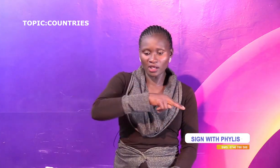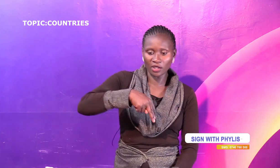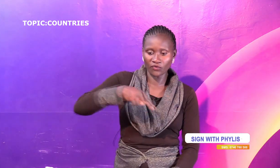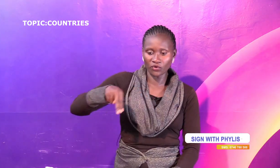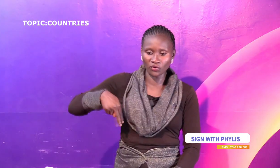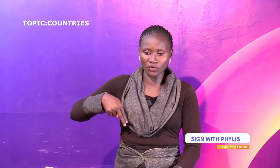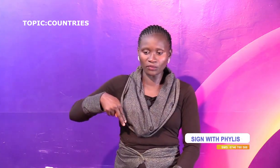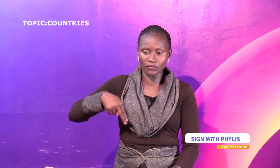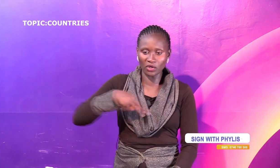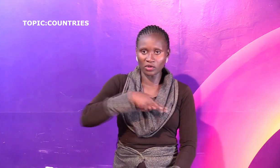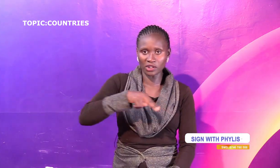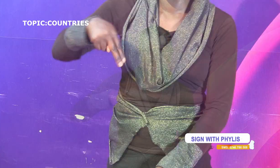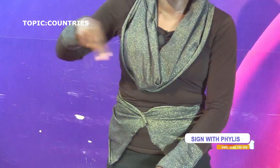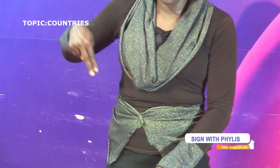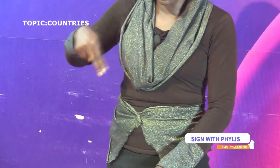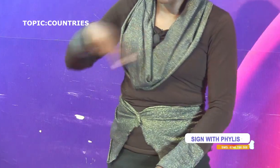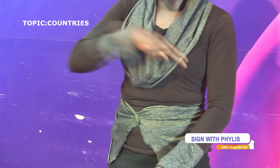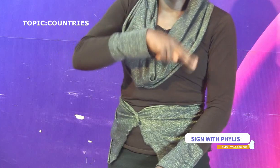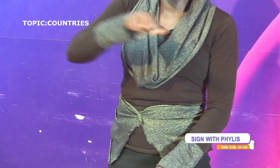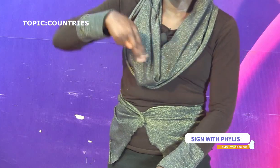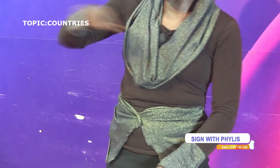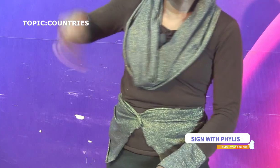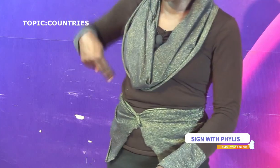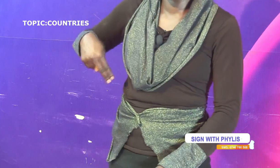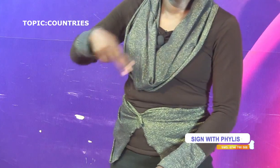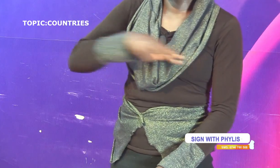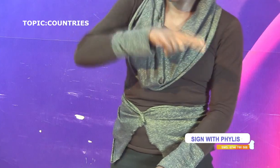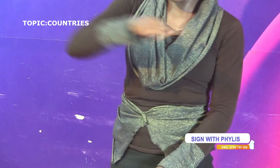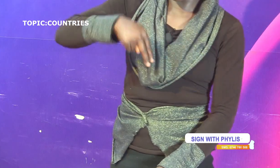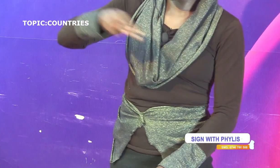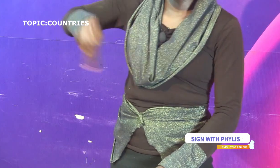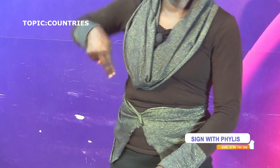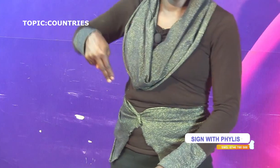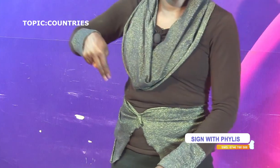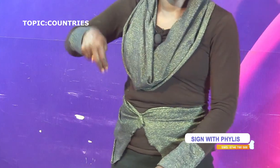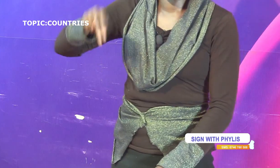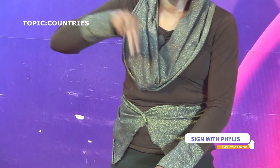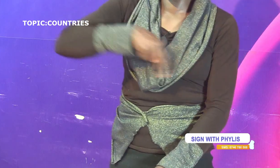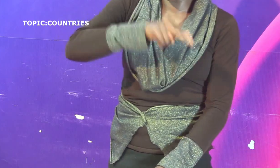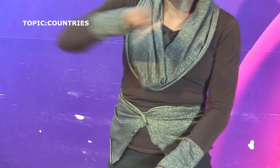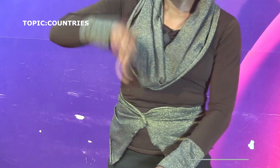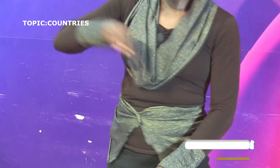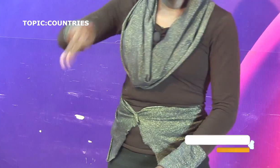front of you on your chest maybe. So Denmark, Denmark, Denmark,